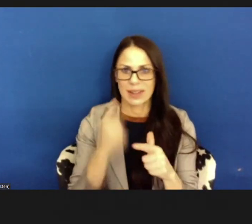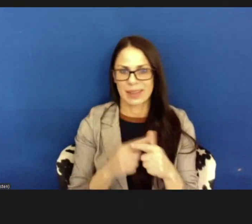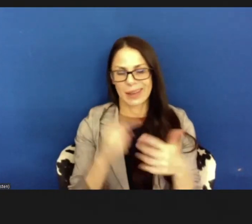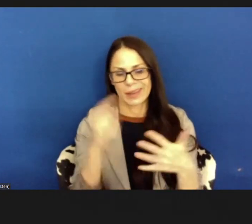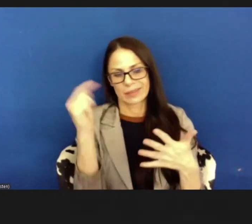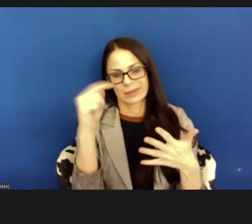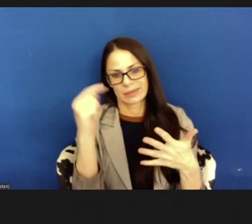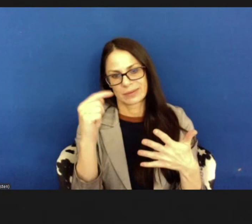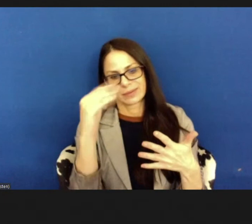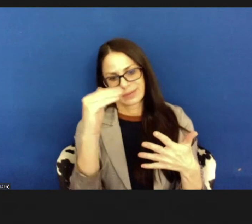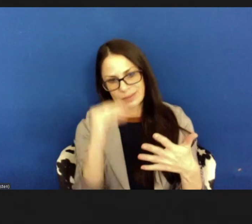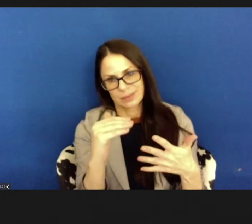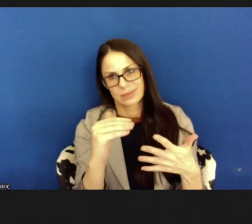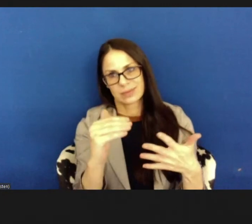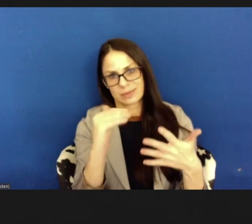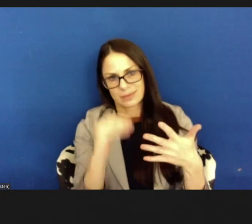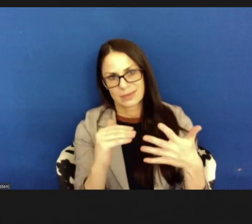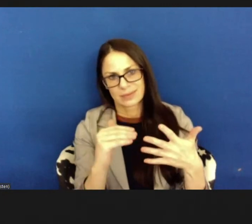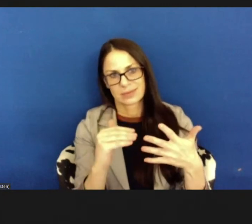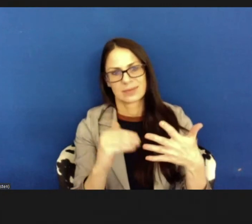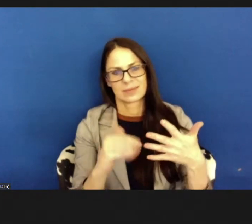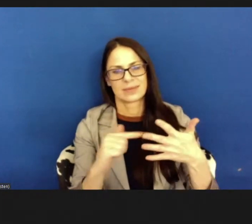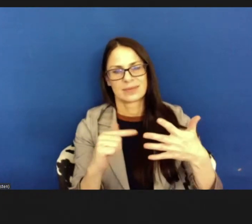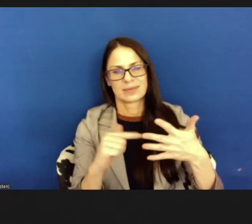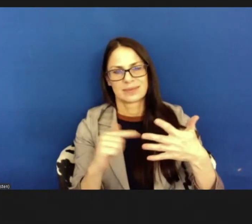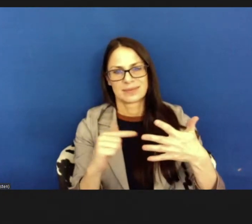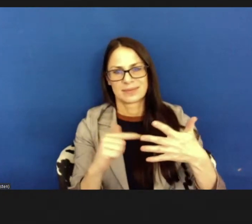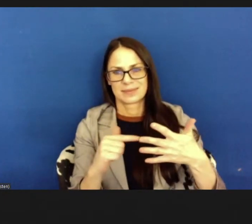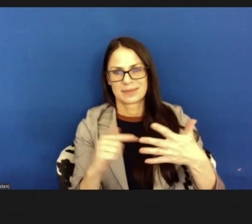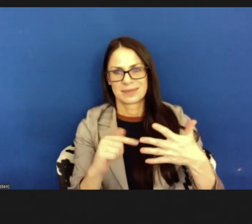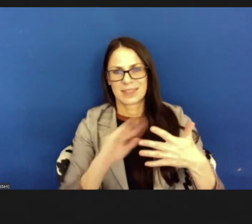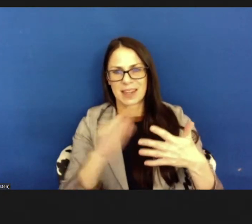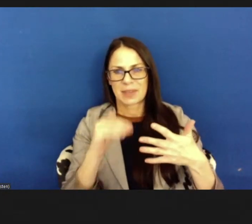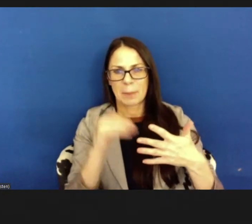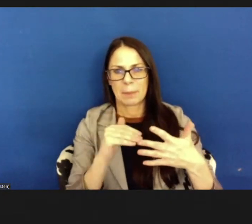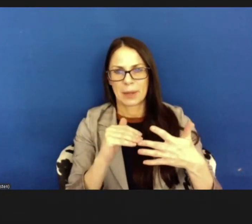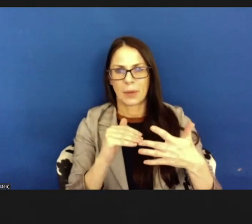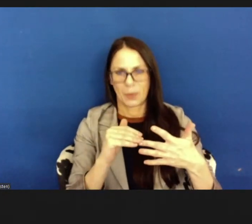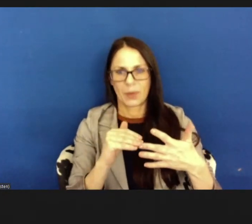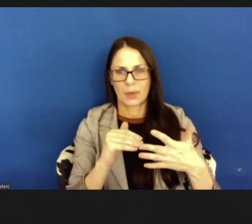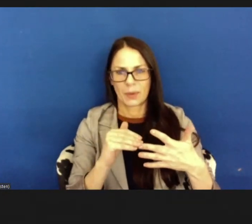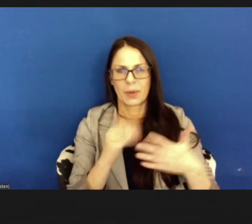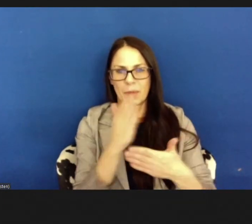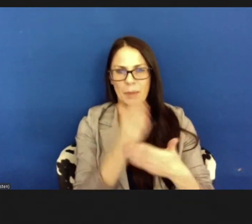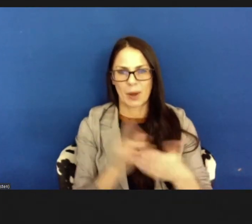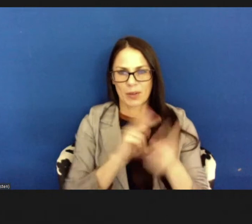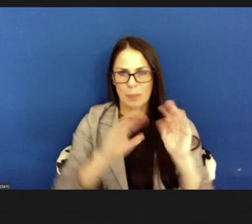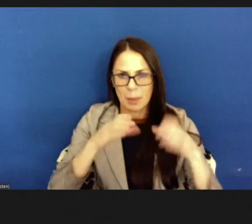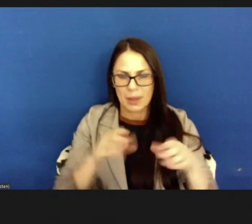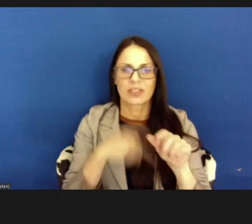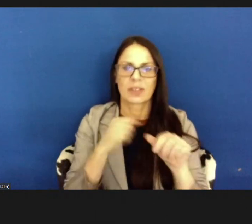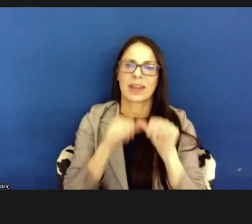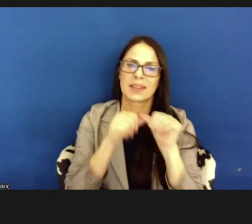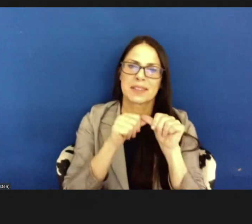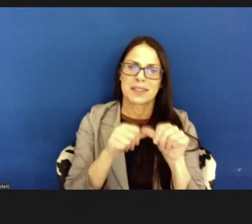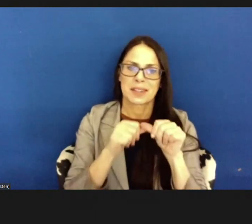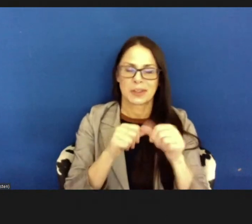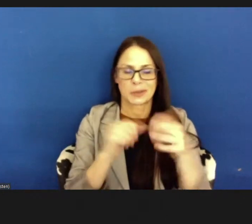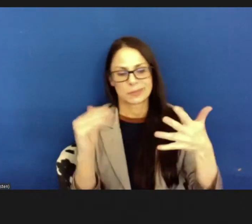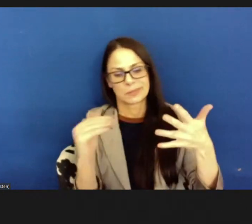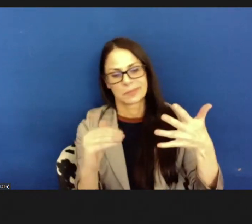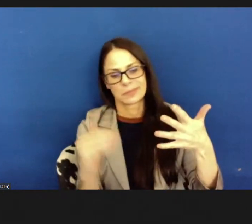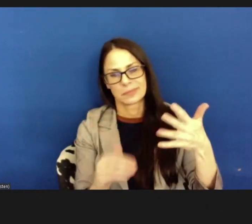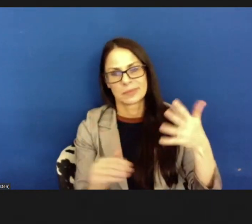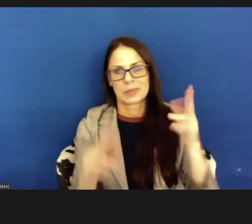through the kind of middle part of our population, and then really continue to work our way to those who